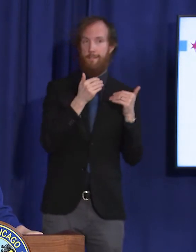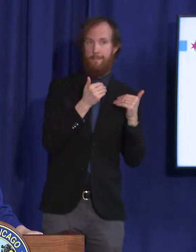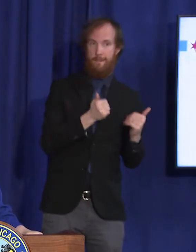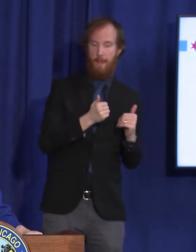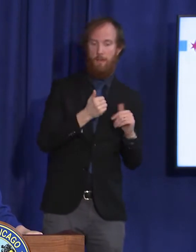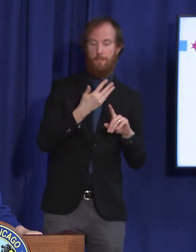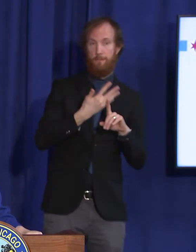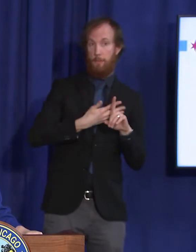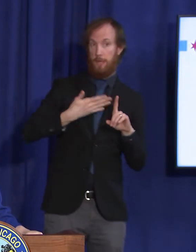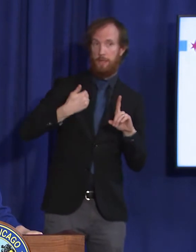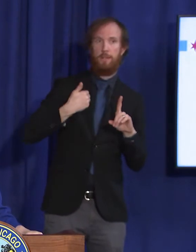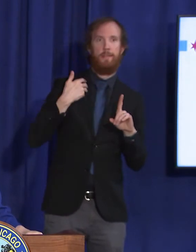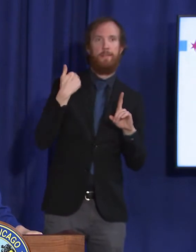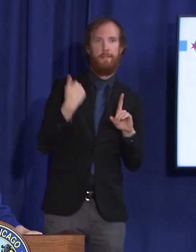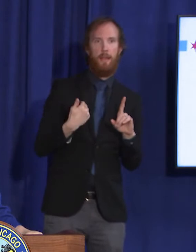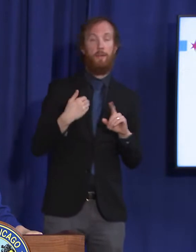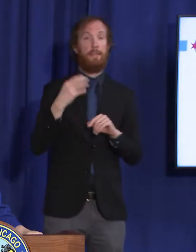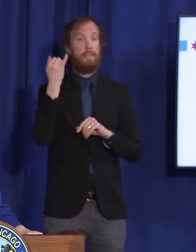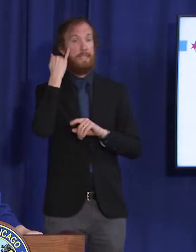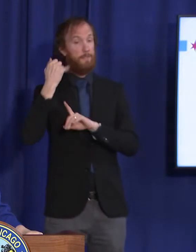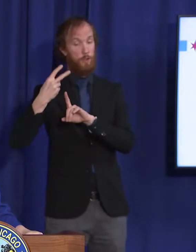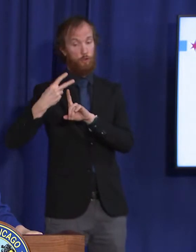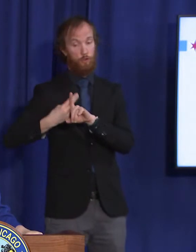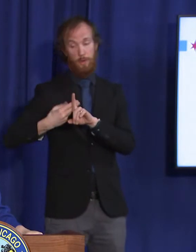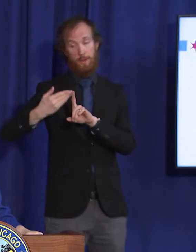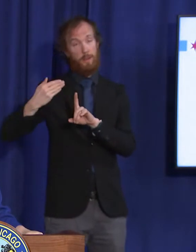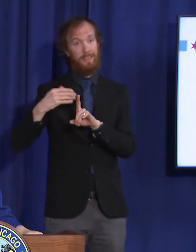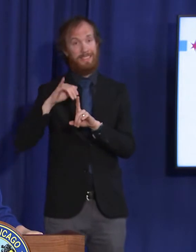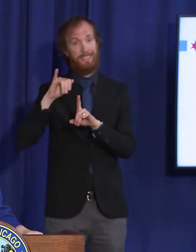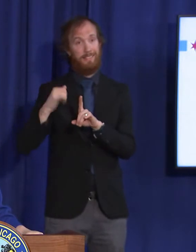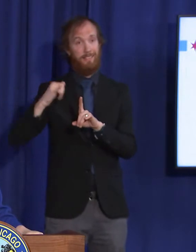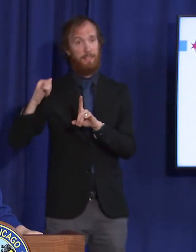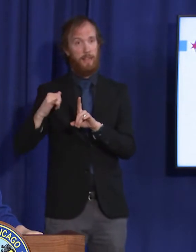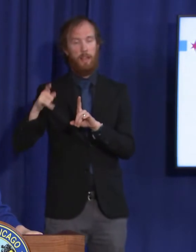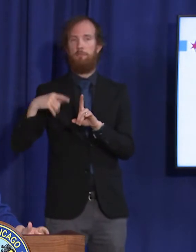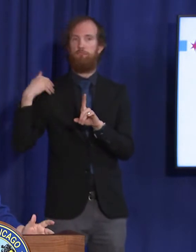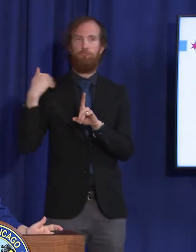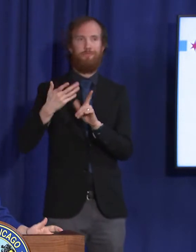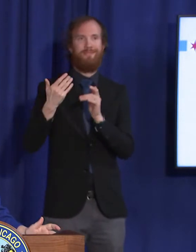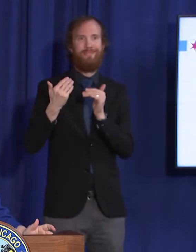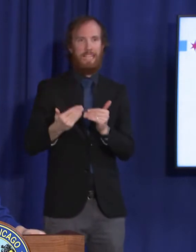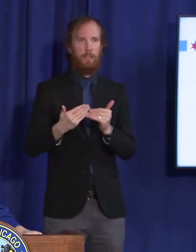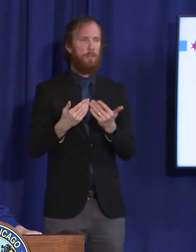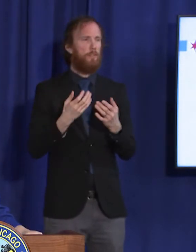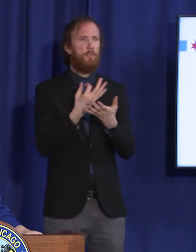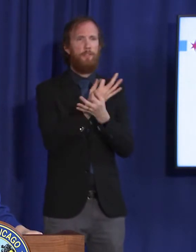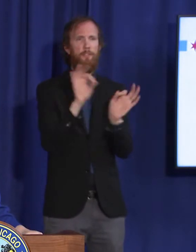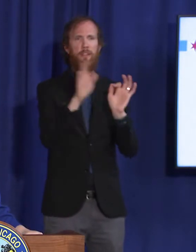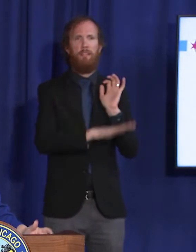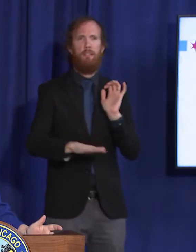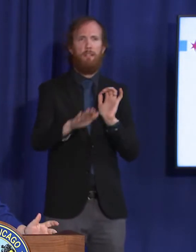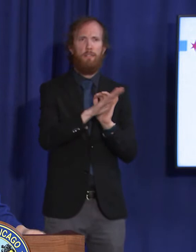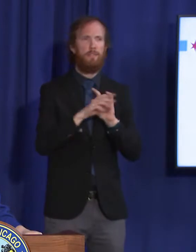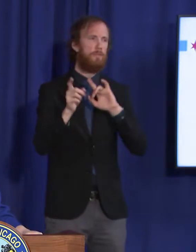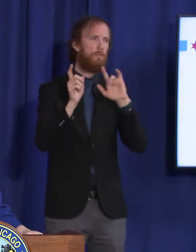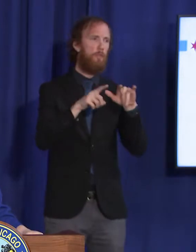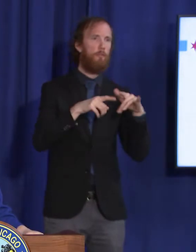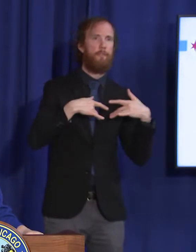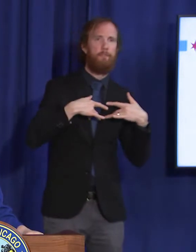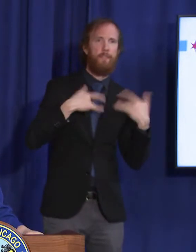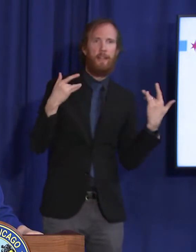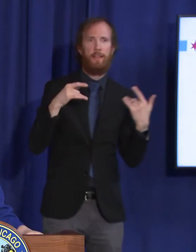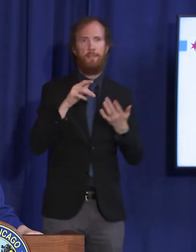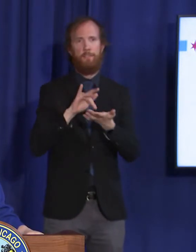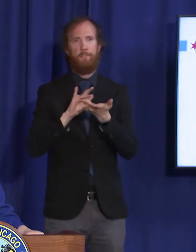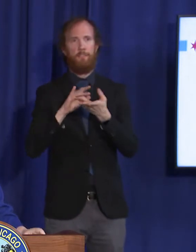time to get boosted. They are free and widely available all over the city. You can walk into a pharmacy, you can come to an event, you can check with your